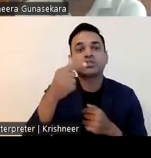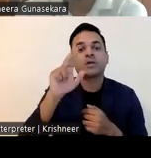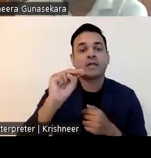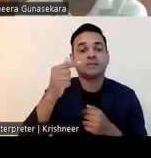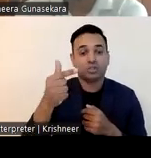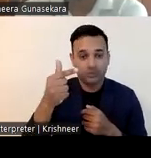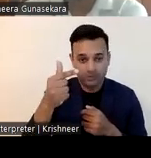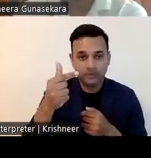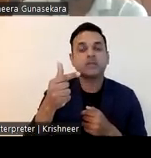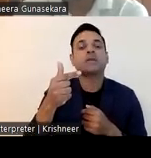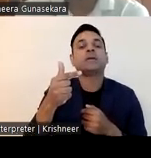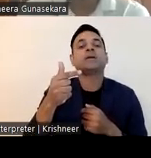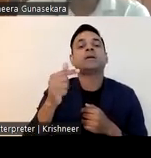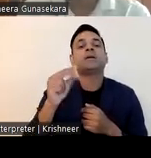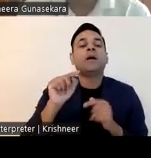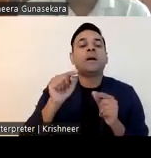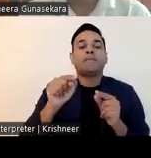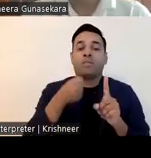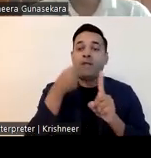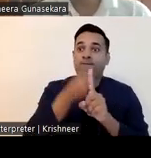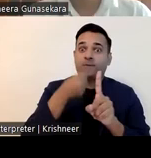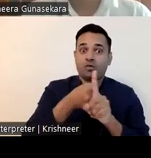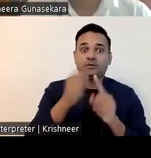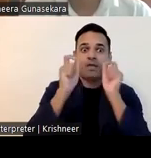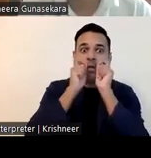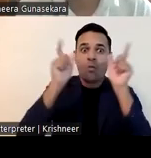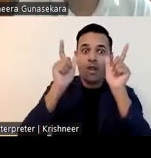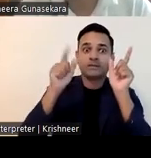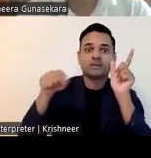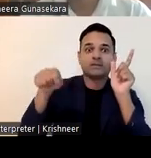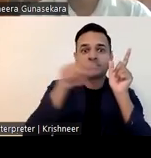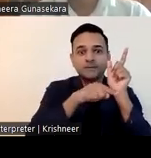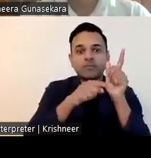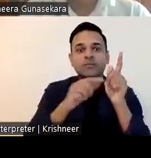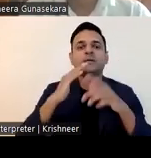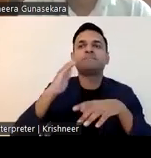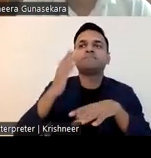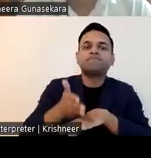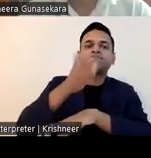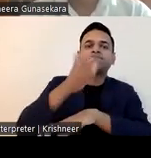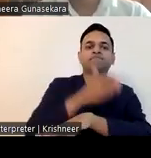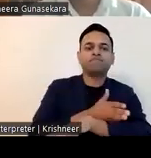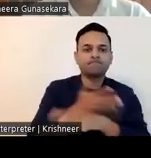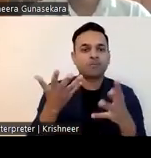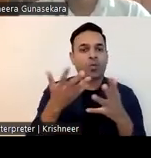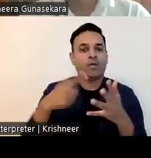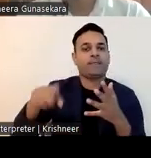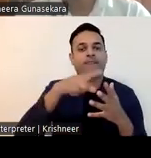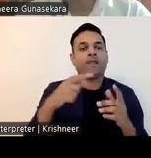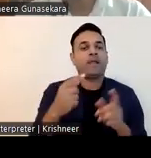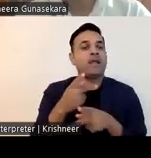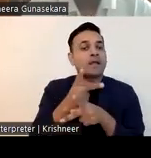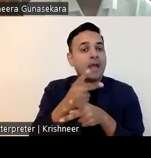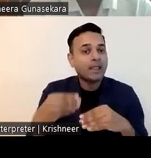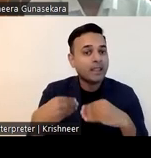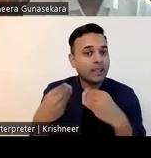giving opportunity for the institution, but we are requesting that the quality of caregivers should be improved. And we are doing awareness for